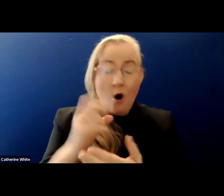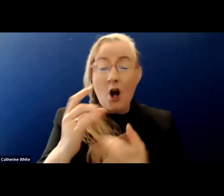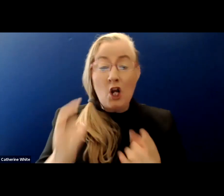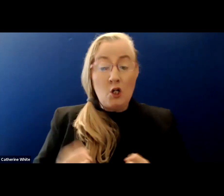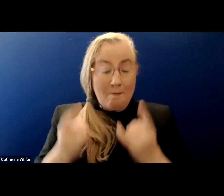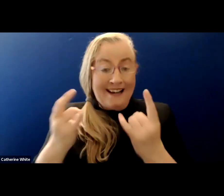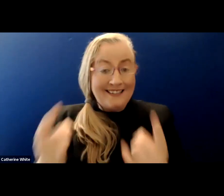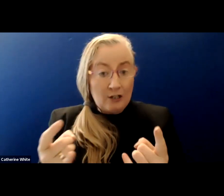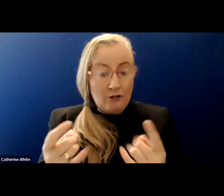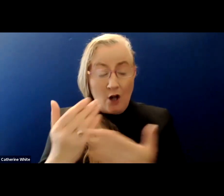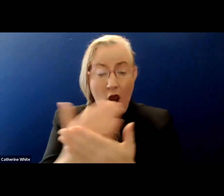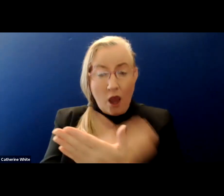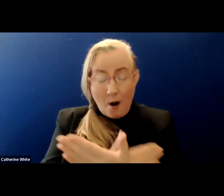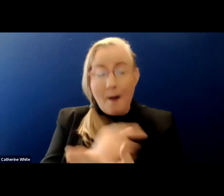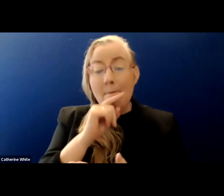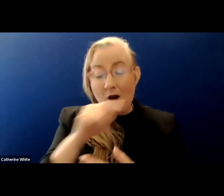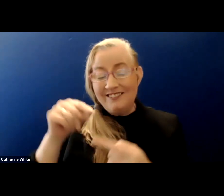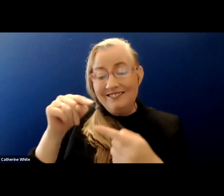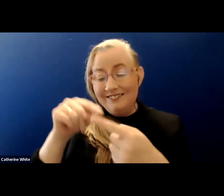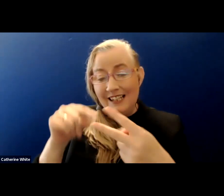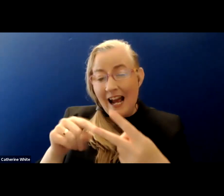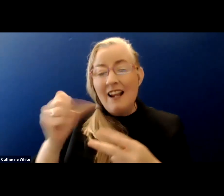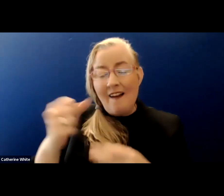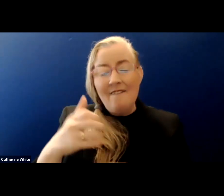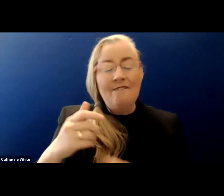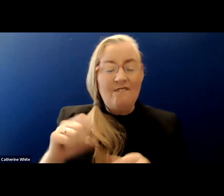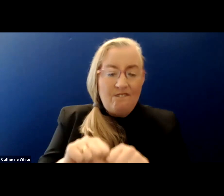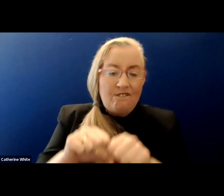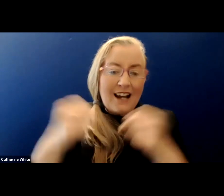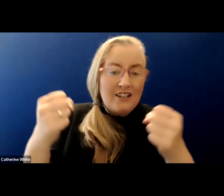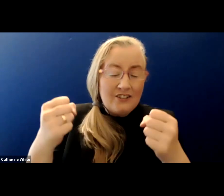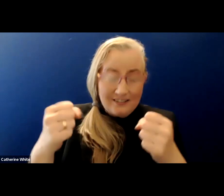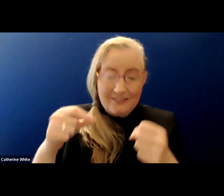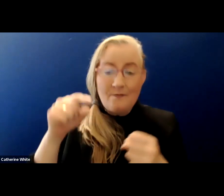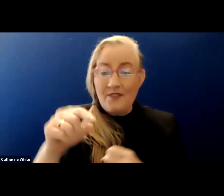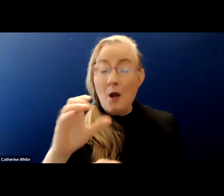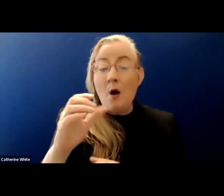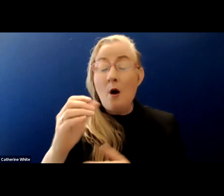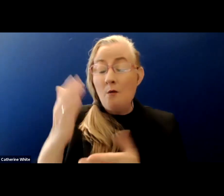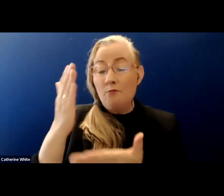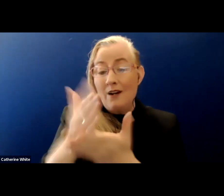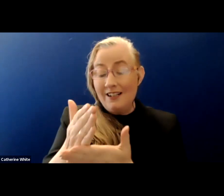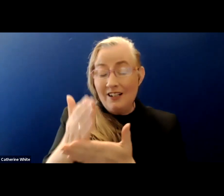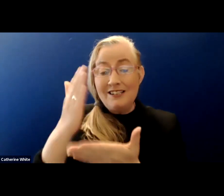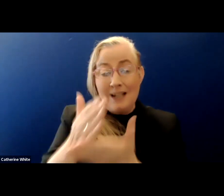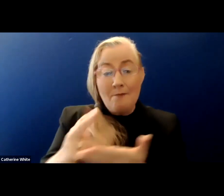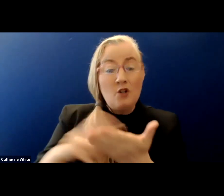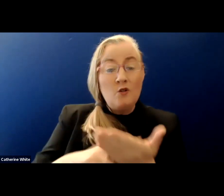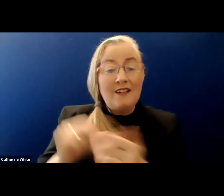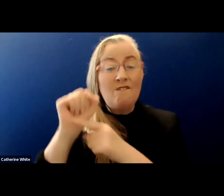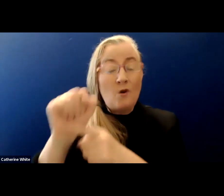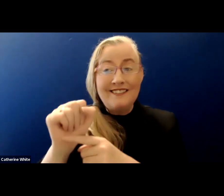humanitarian law. It has at its core a violation of the jus contra bellum, the prohibition on the use of force between